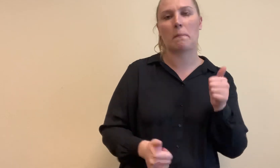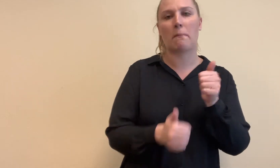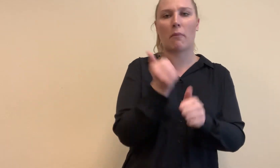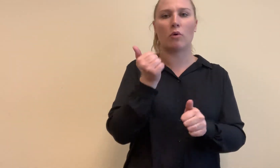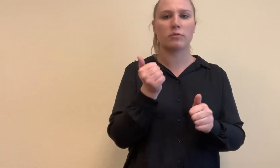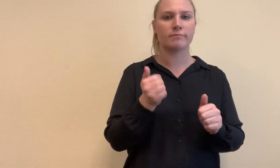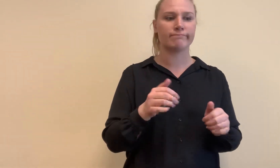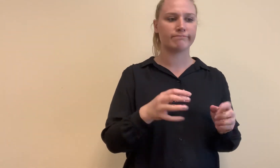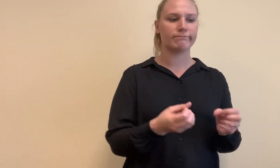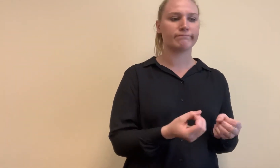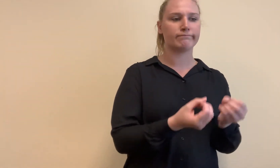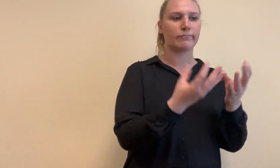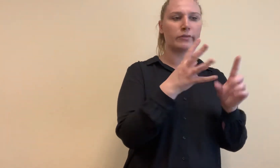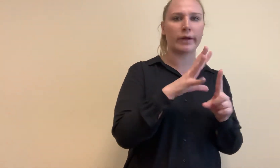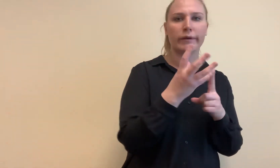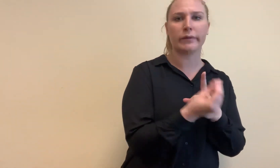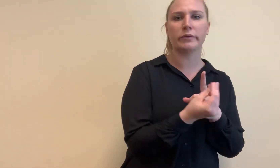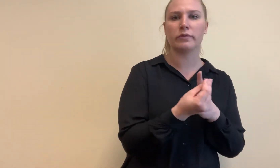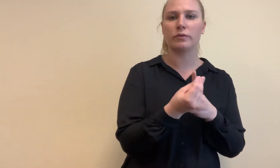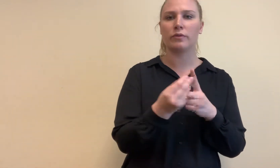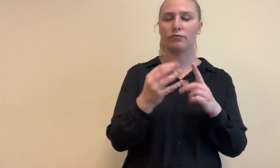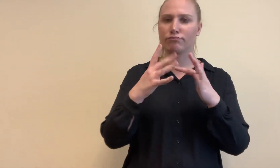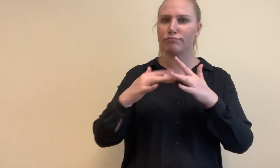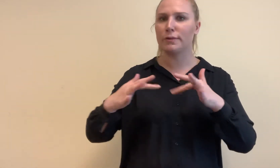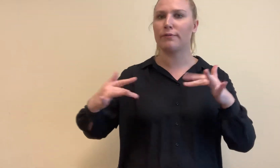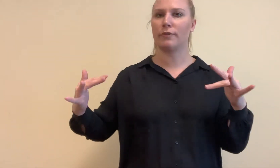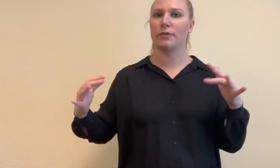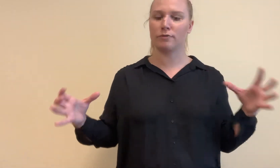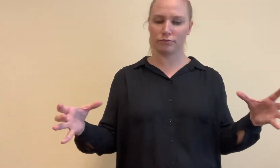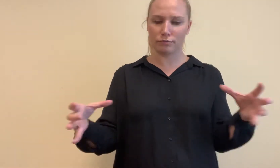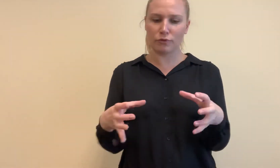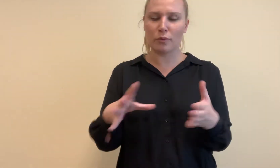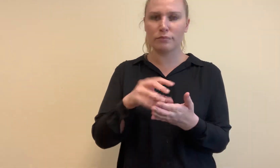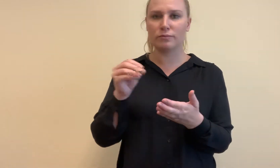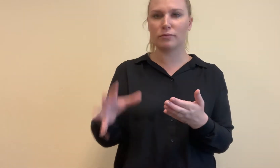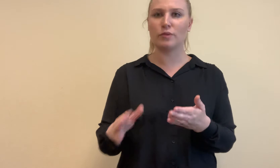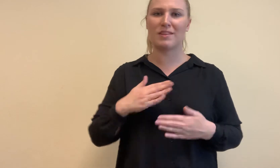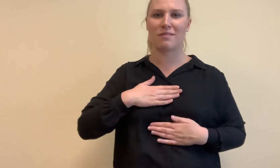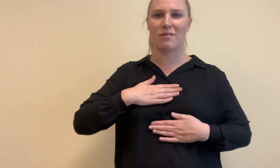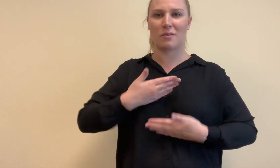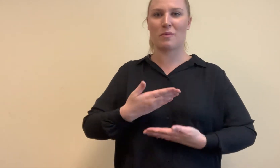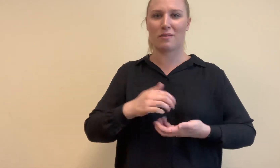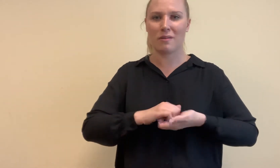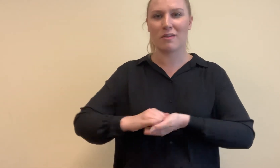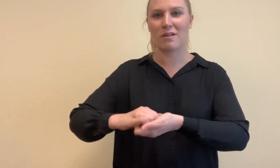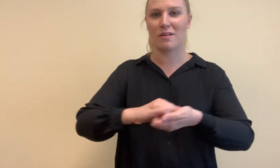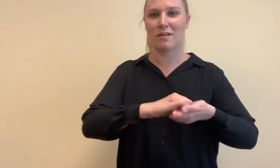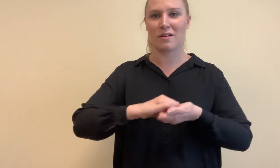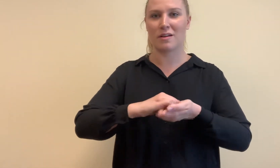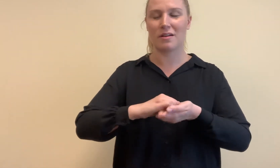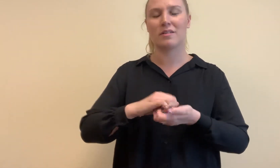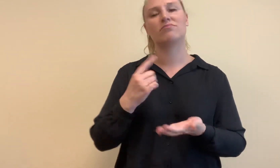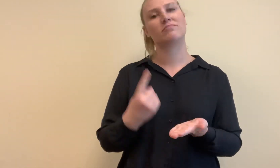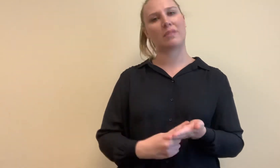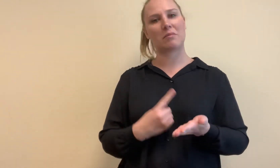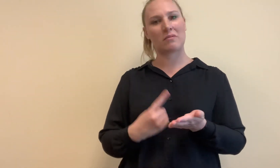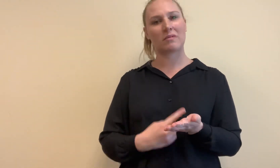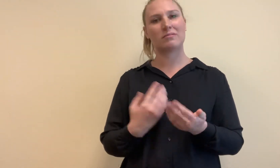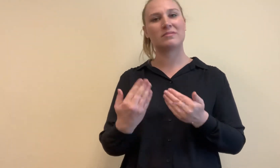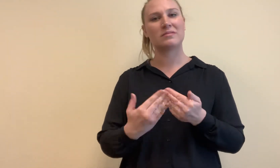to work together cohort of students I've ever seen in my life. And sometimes these days it's real easy to